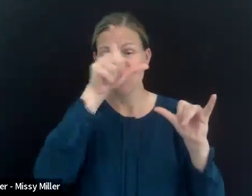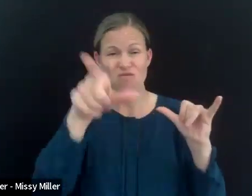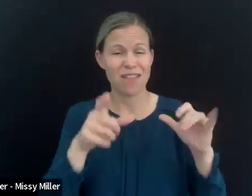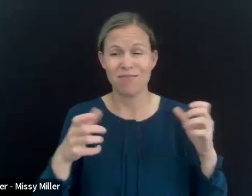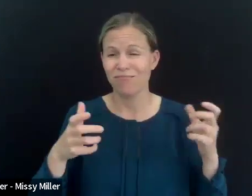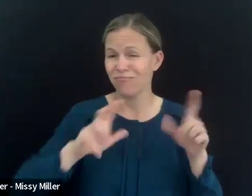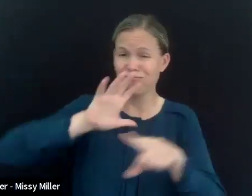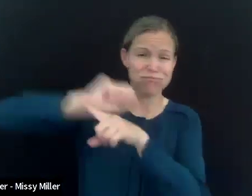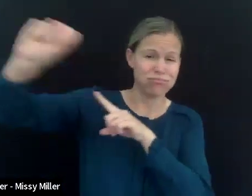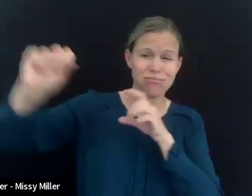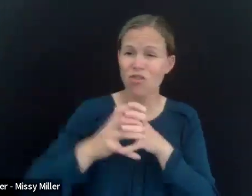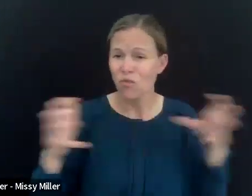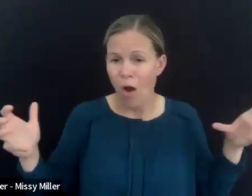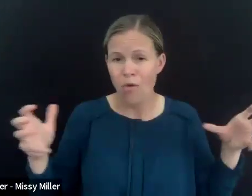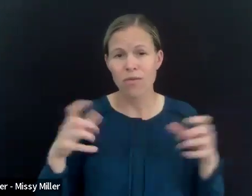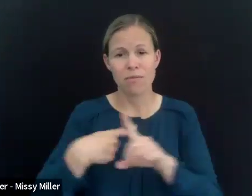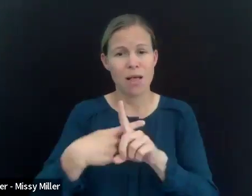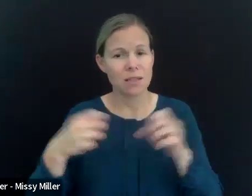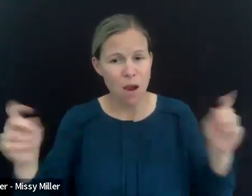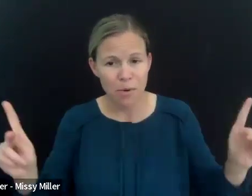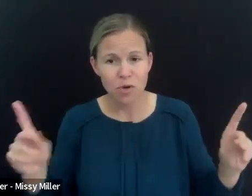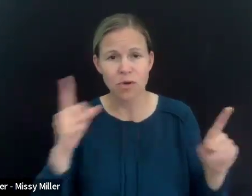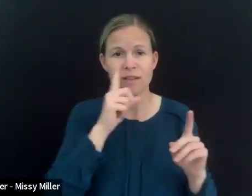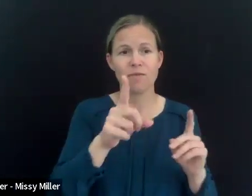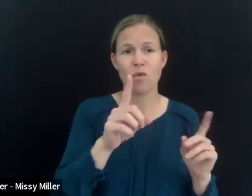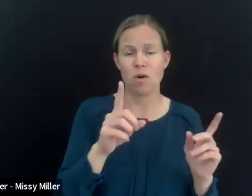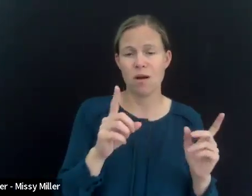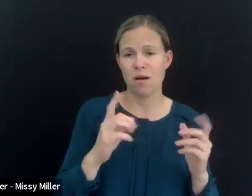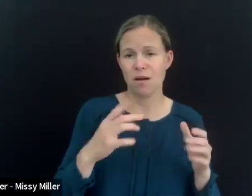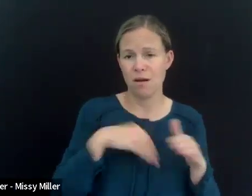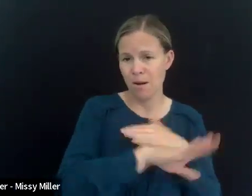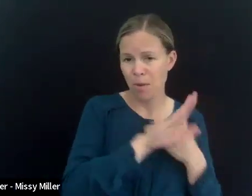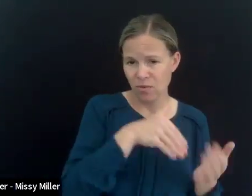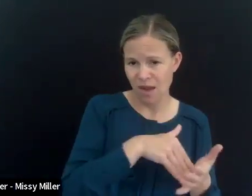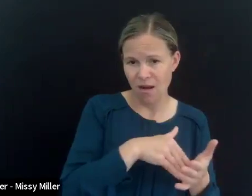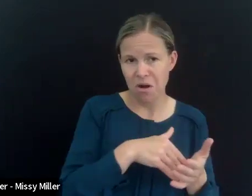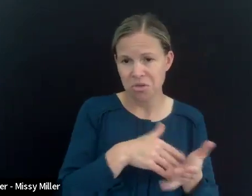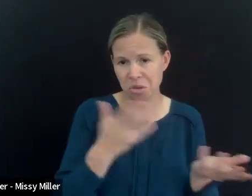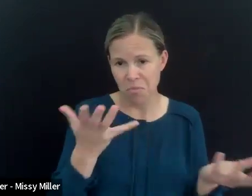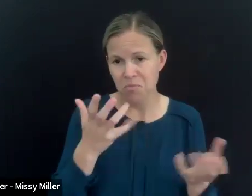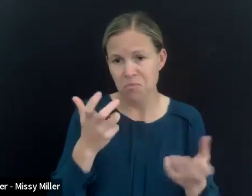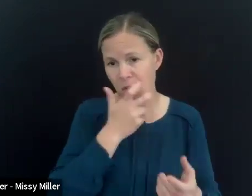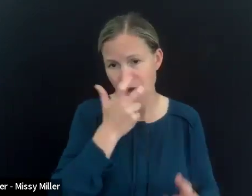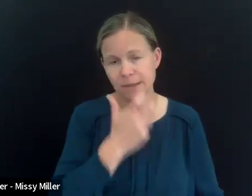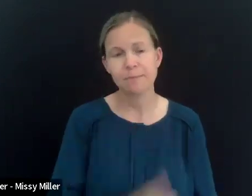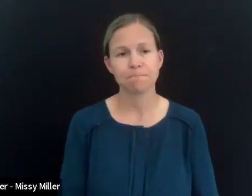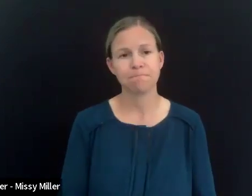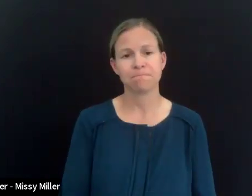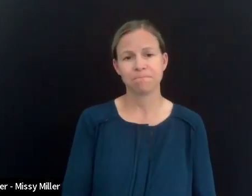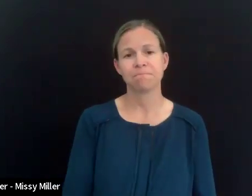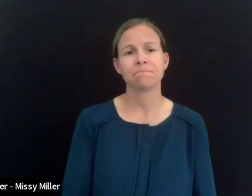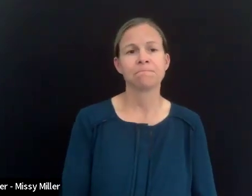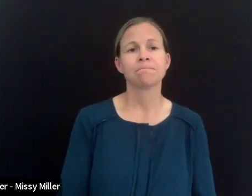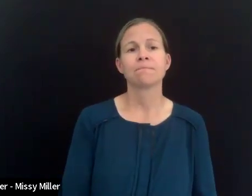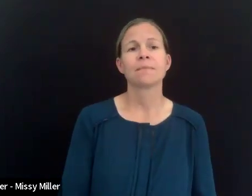and opportunity for both birth centers and midwifery care in our nation. So we have